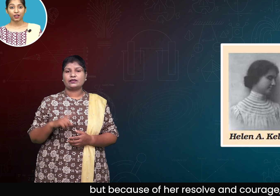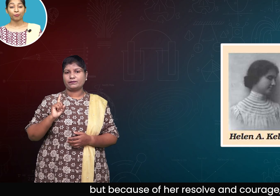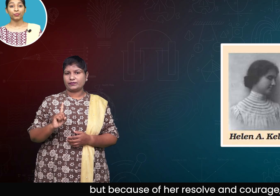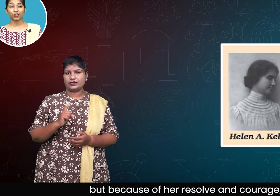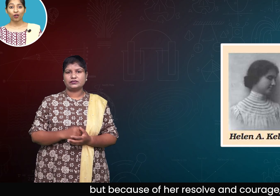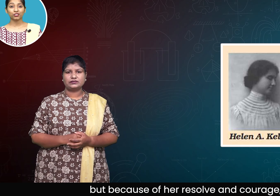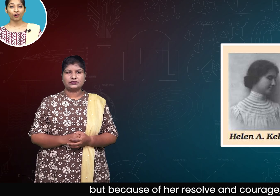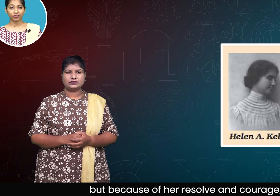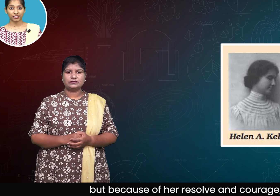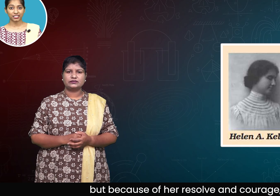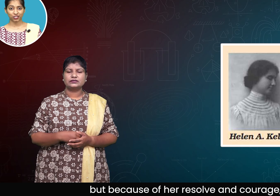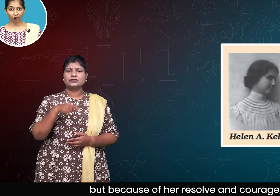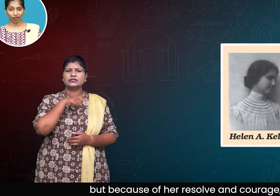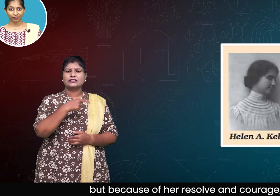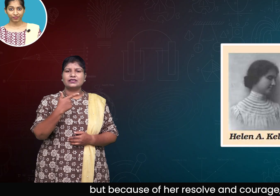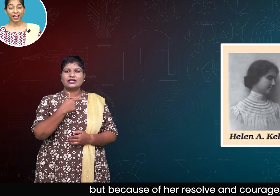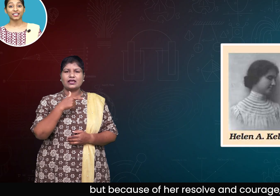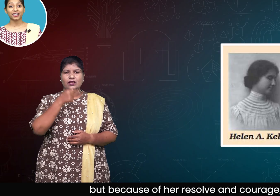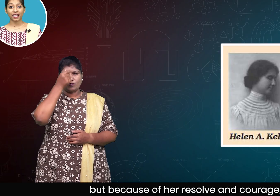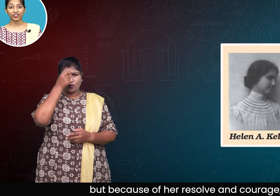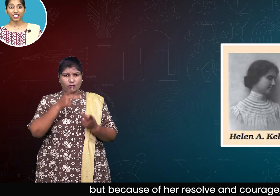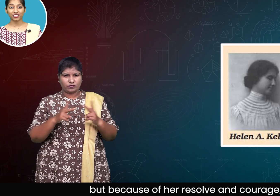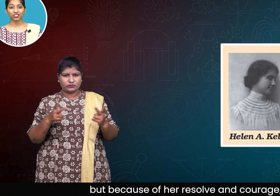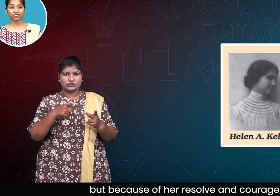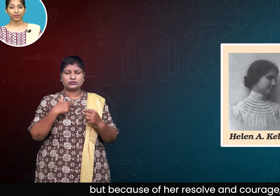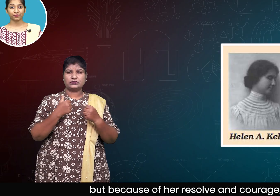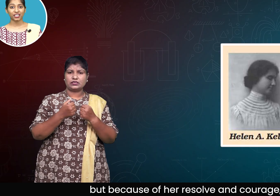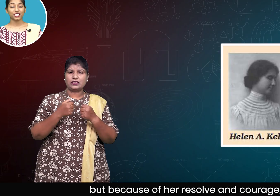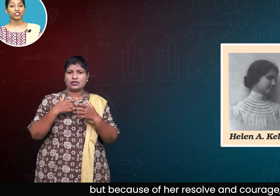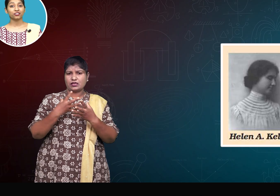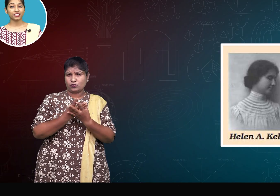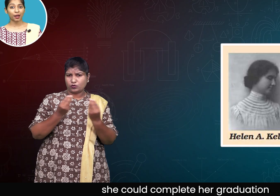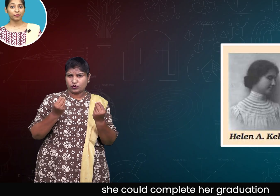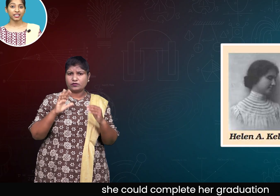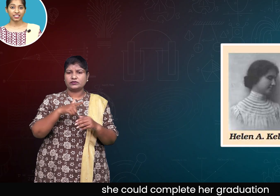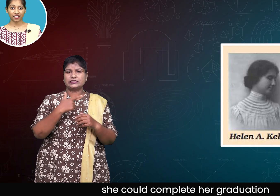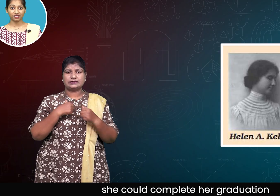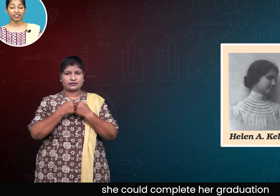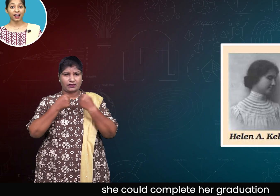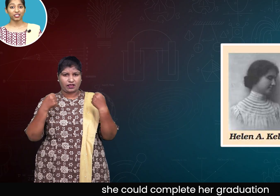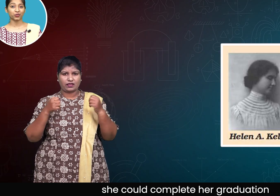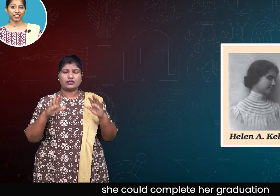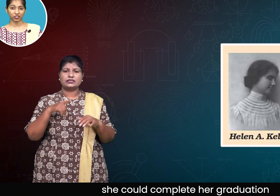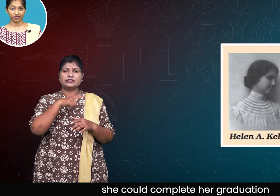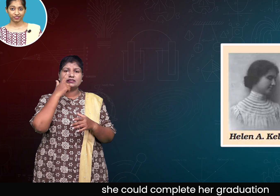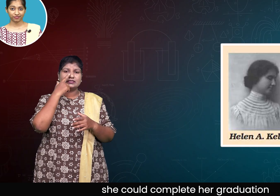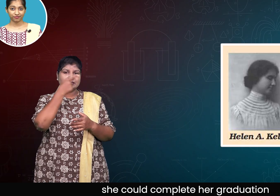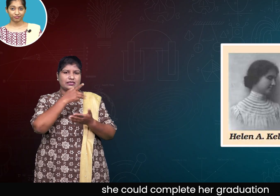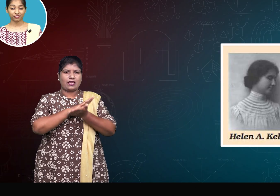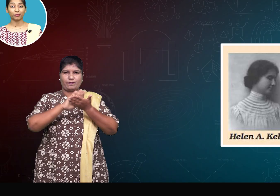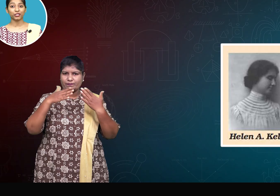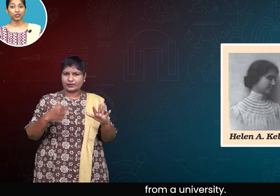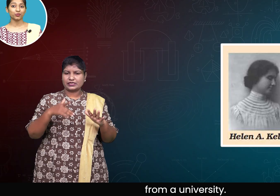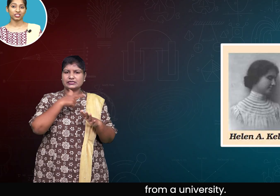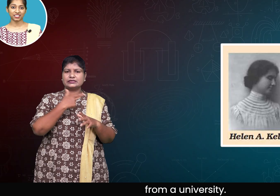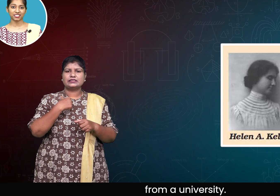But because of her resolve and courage, she could complete her graduation